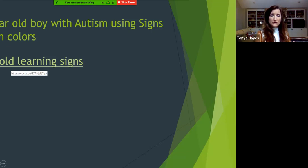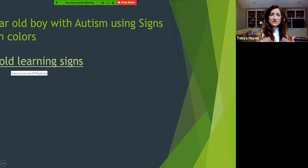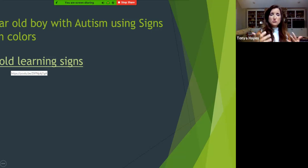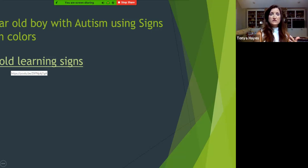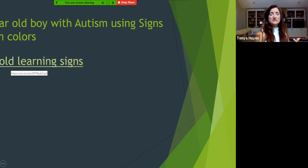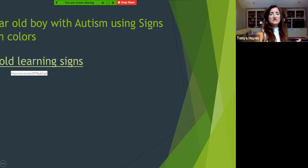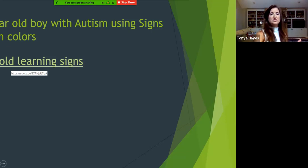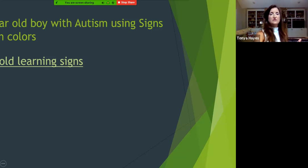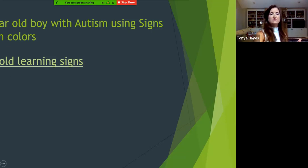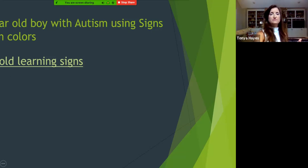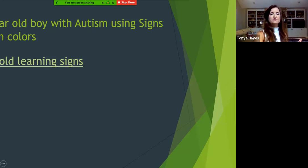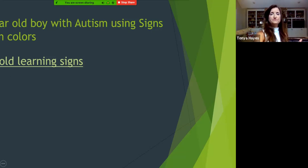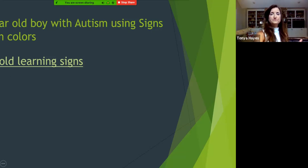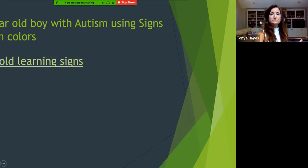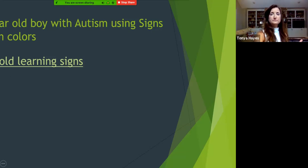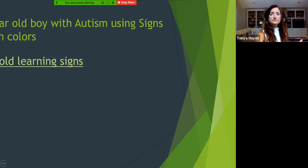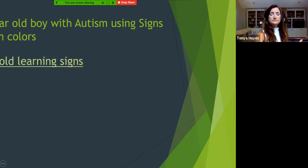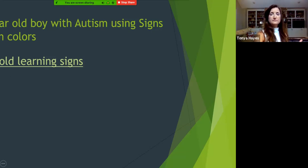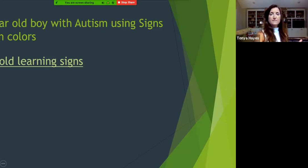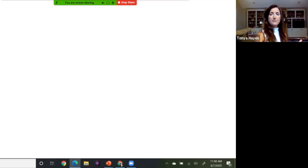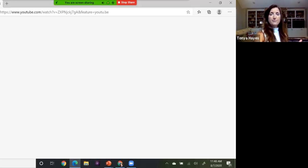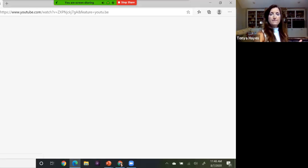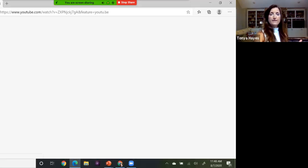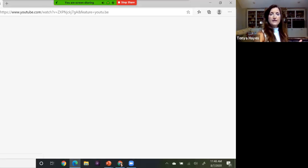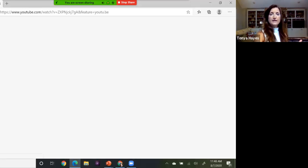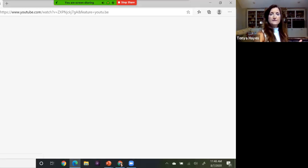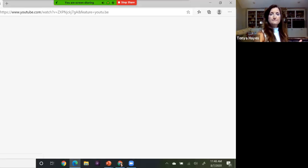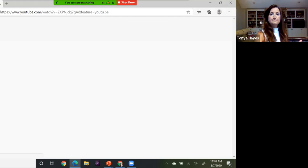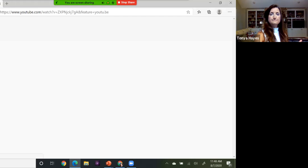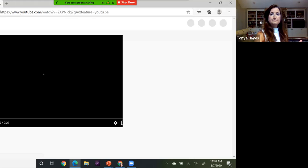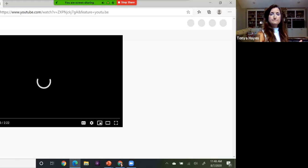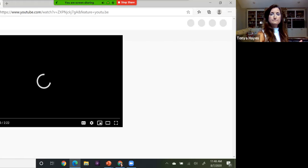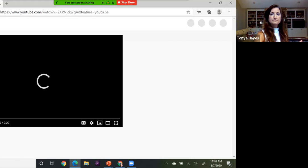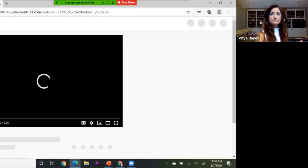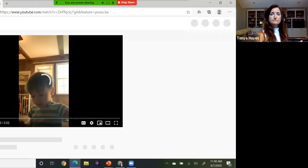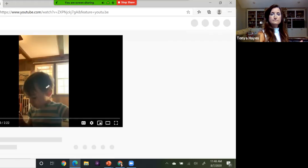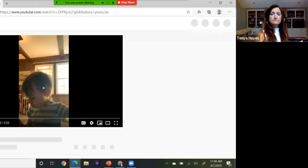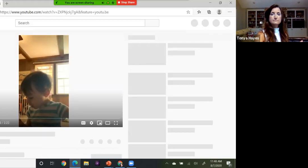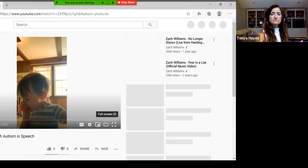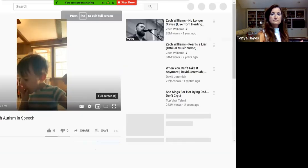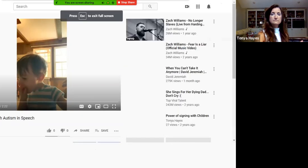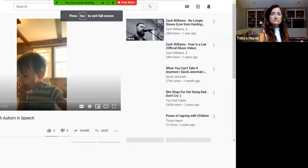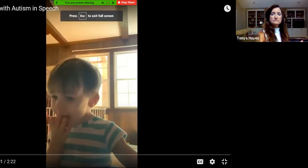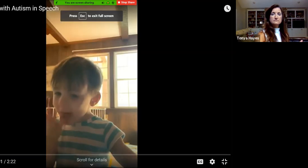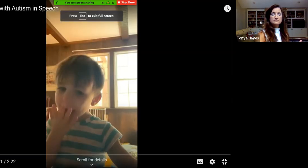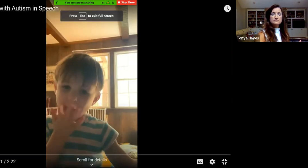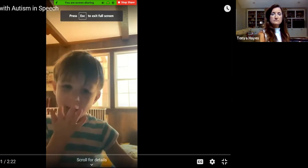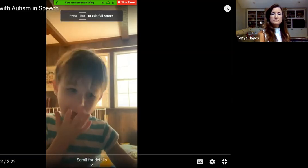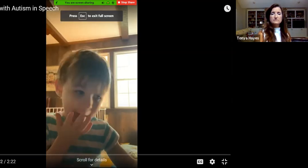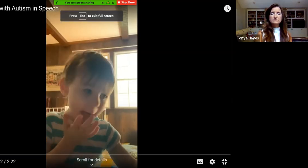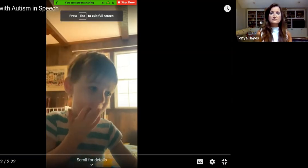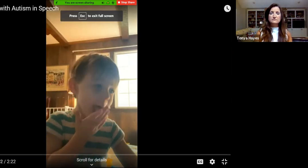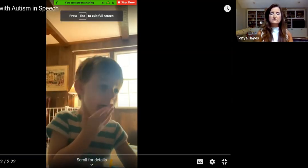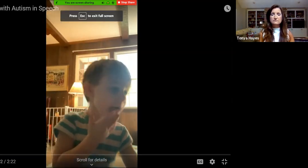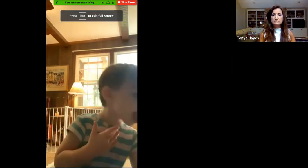attention, increasing joint attention. You do it. Yeah,